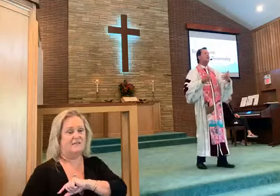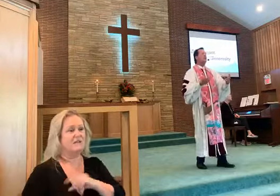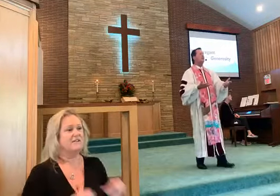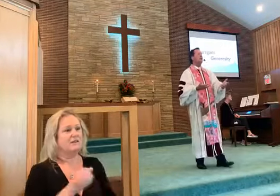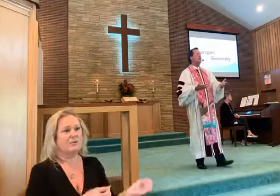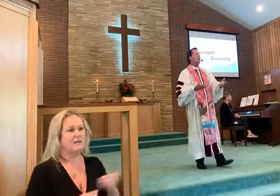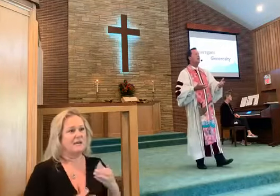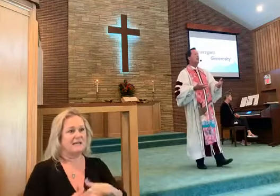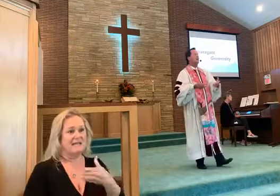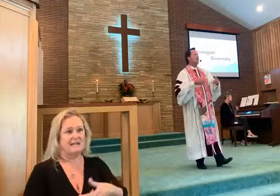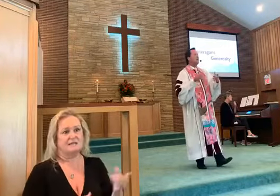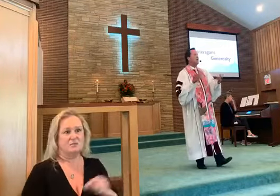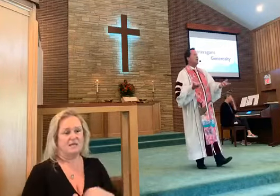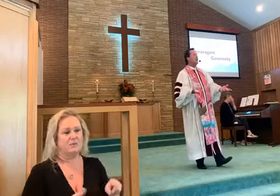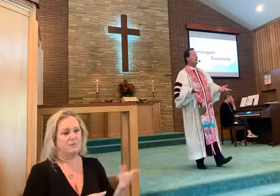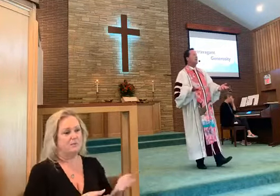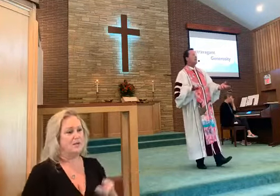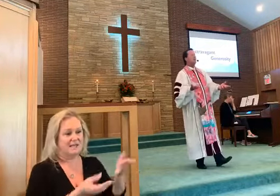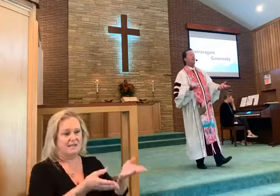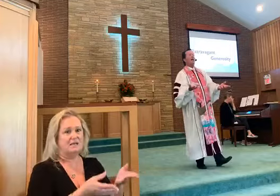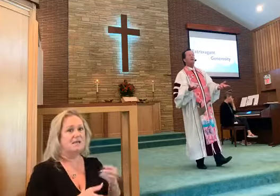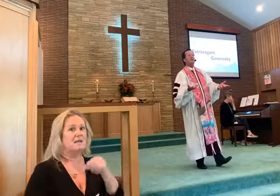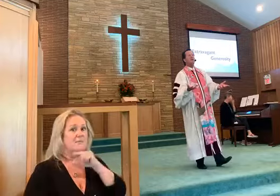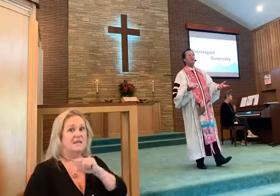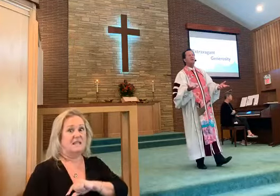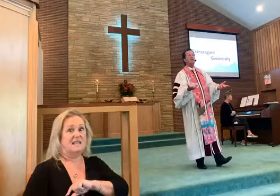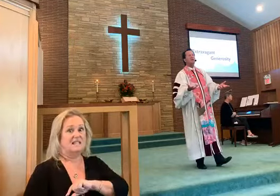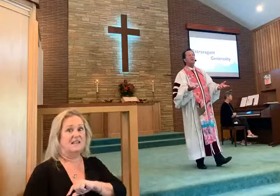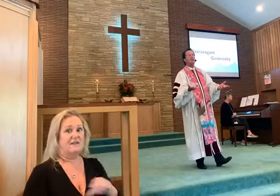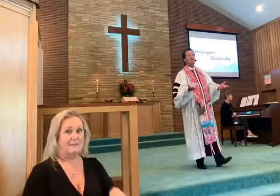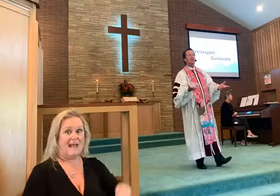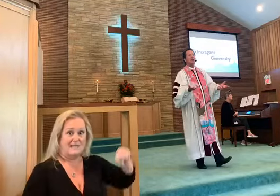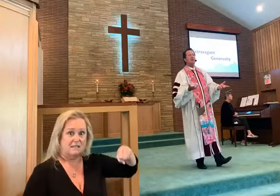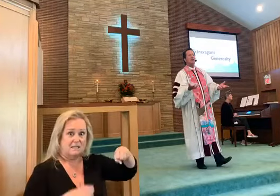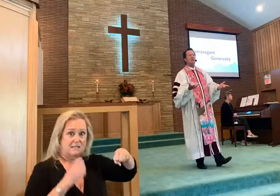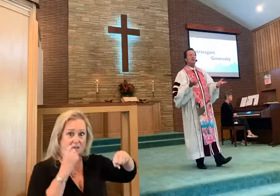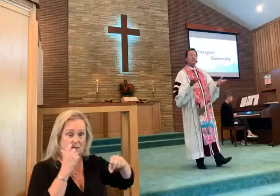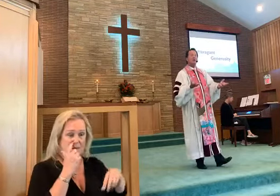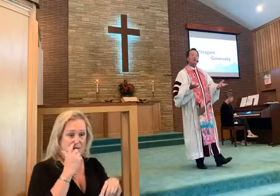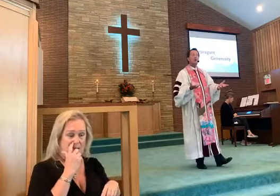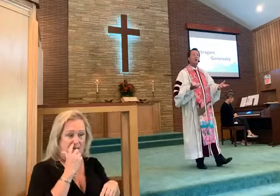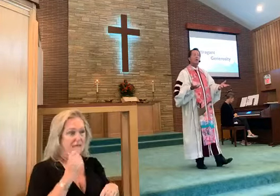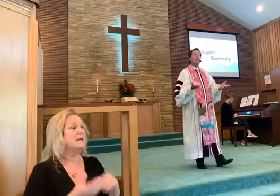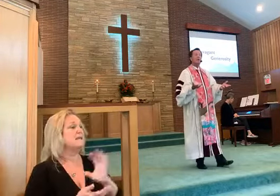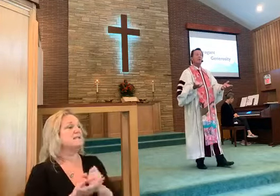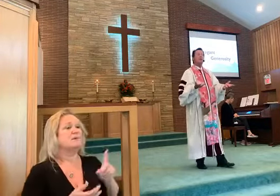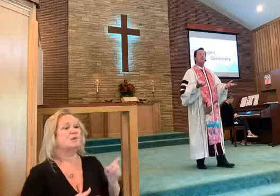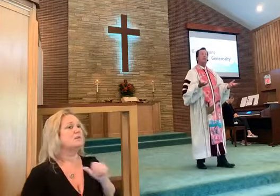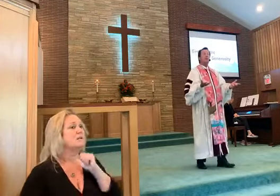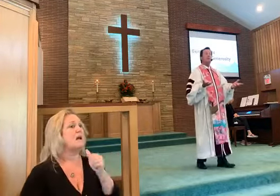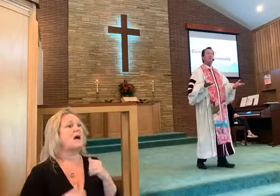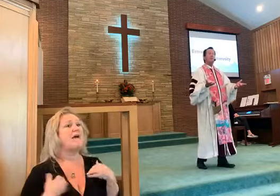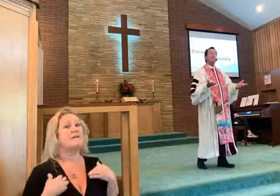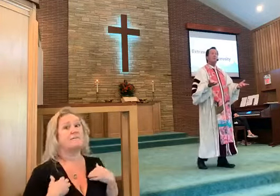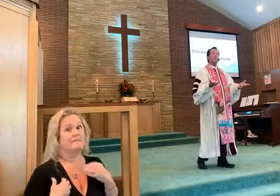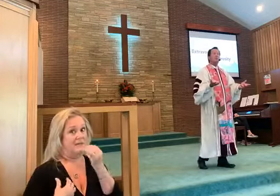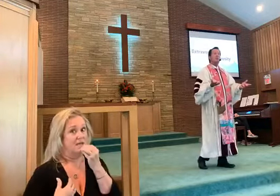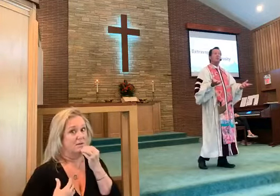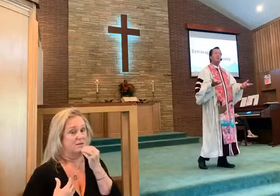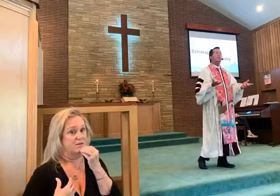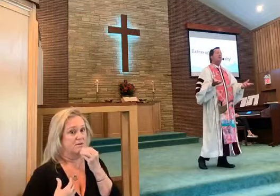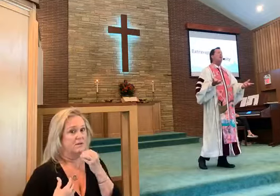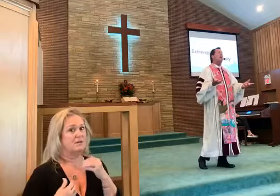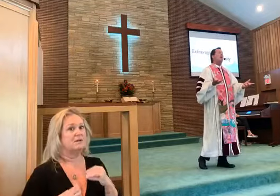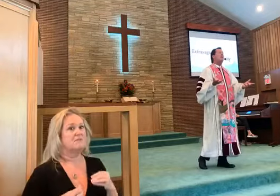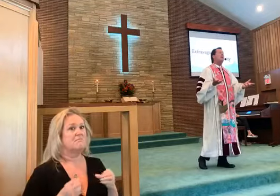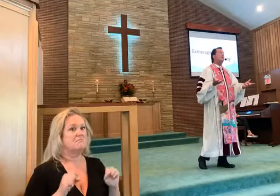we'll get it all to them and they will put it in Thanksgiving baskets. And someone who otherwise may not have a meal